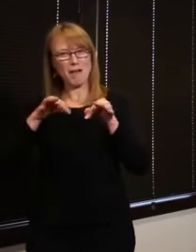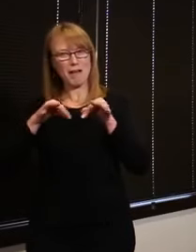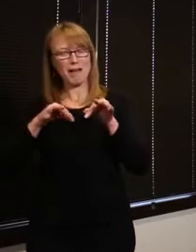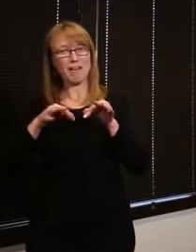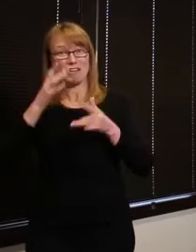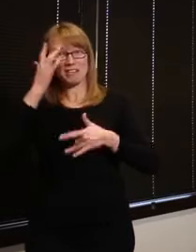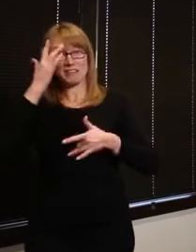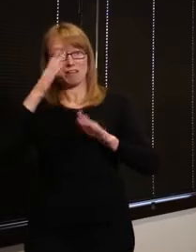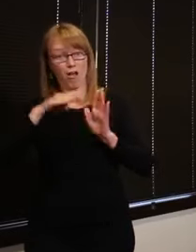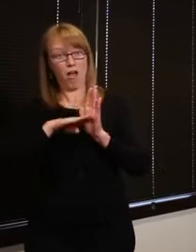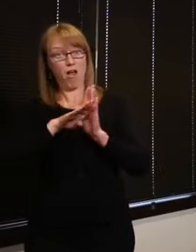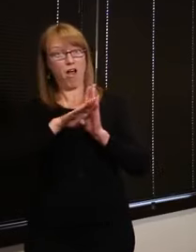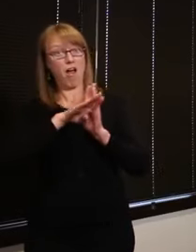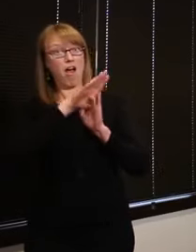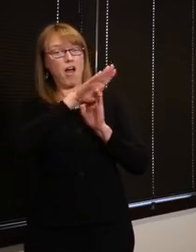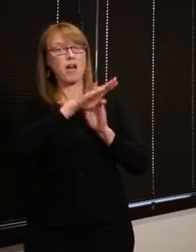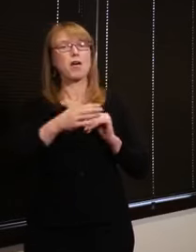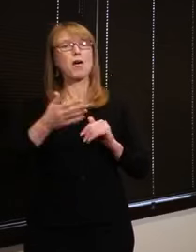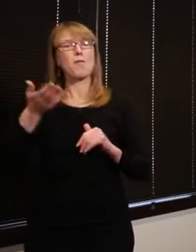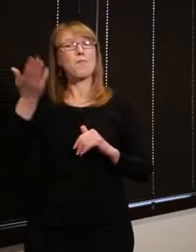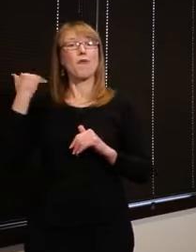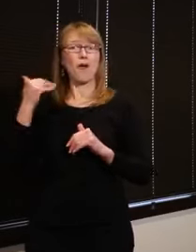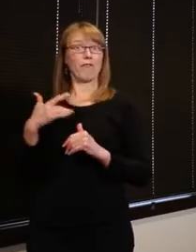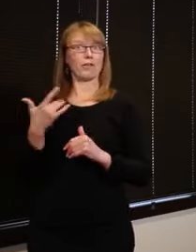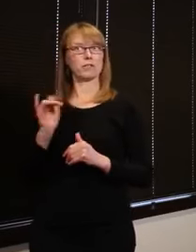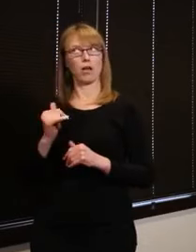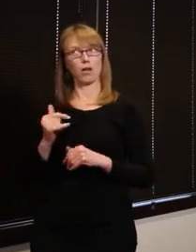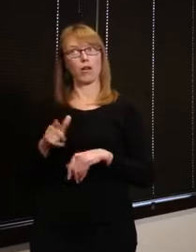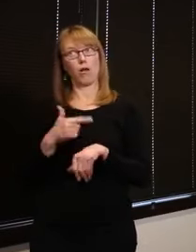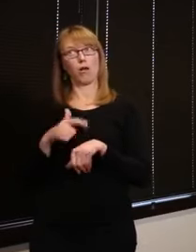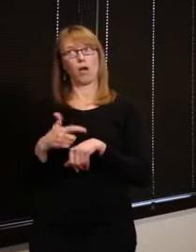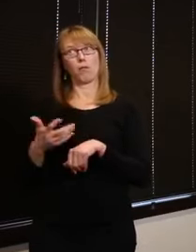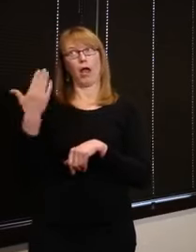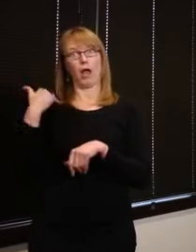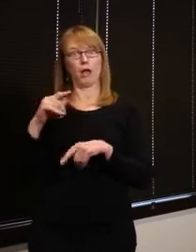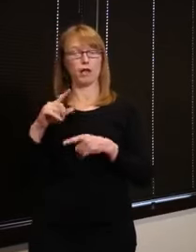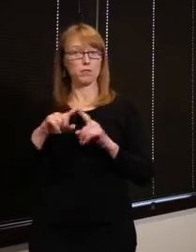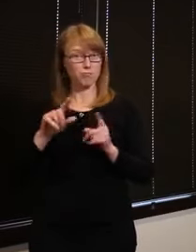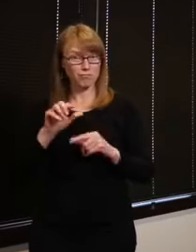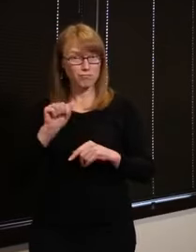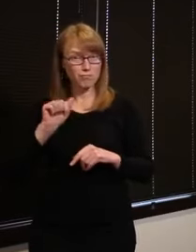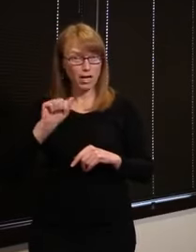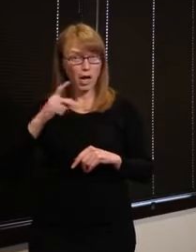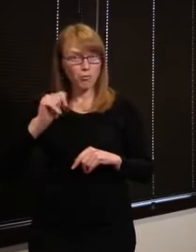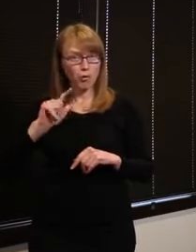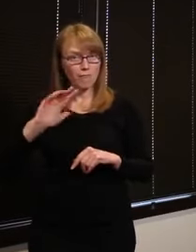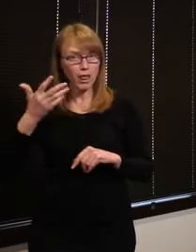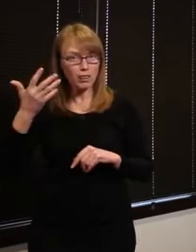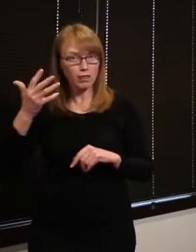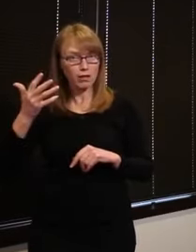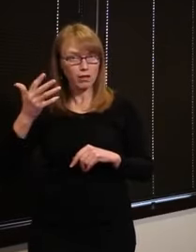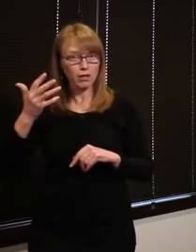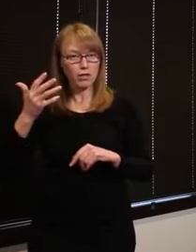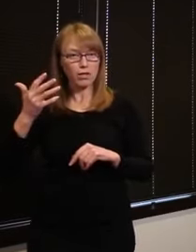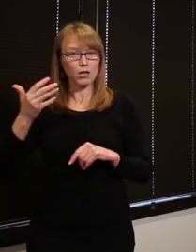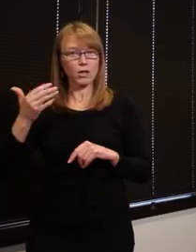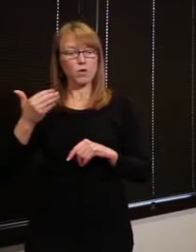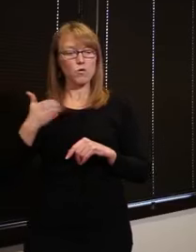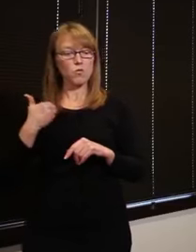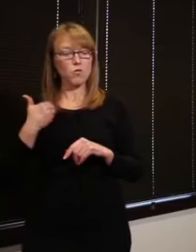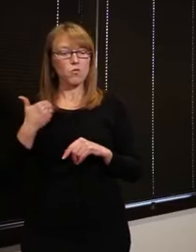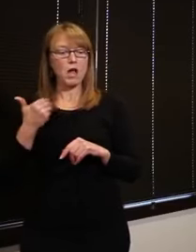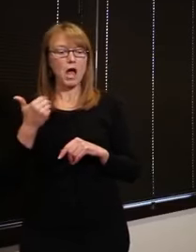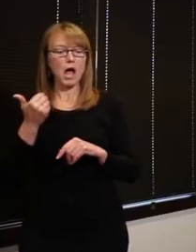eons ago, but it was just on April 5th, we had 468 patients that were hospitalized with COVID-19 or